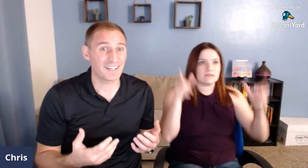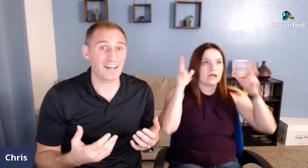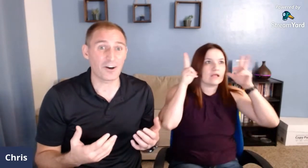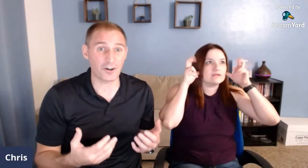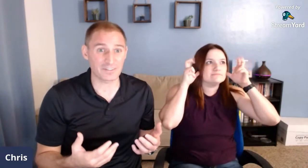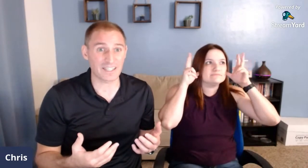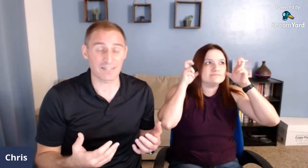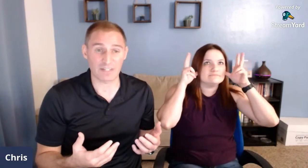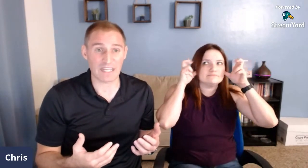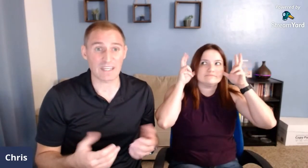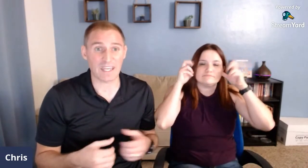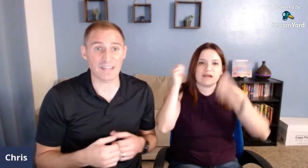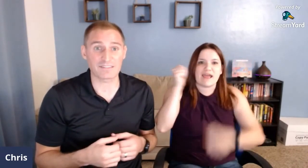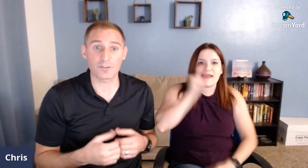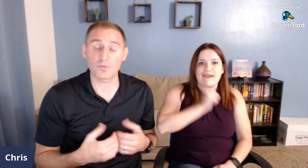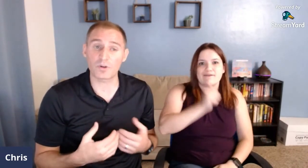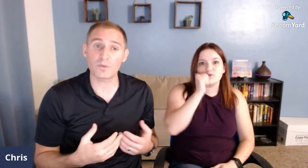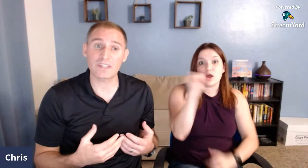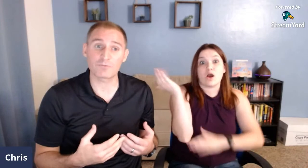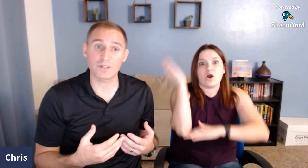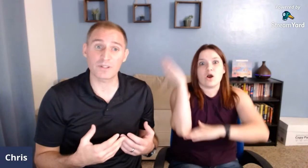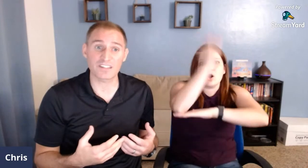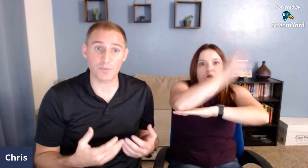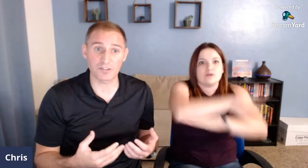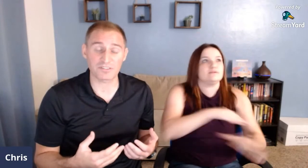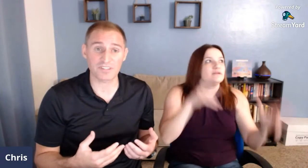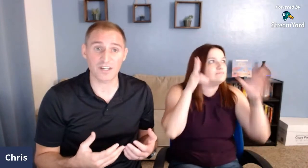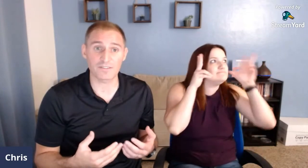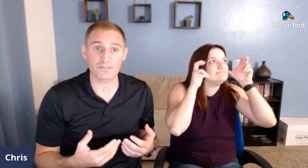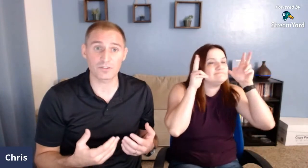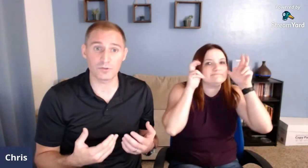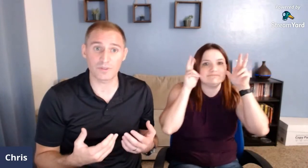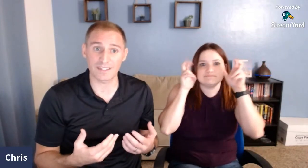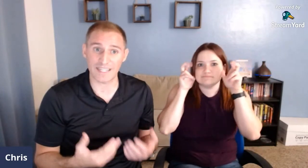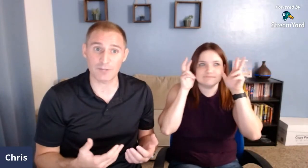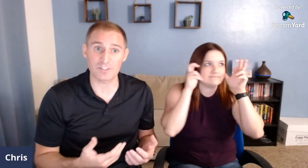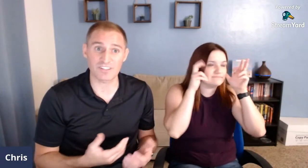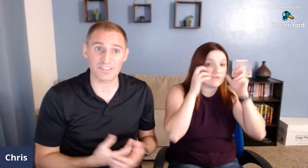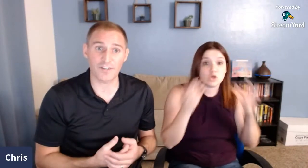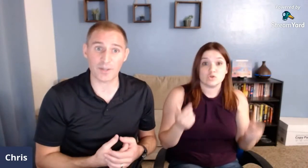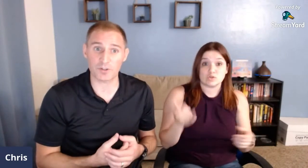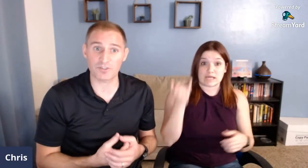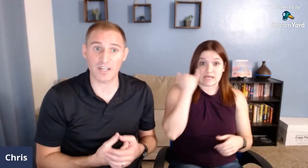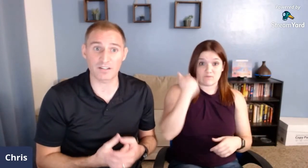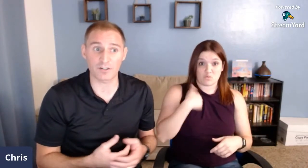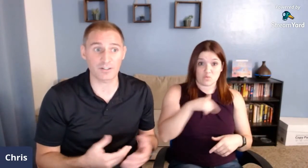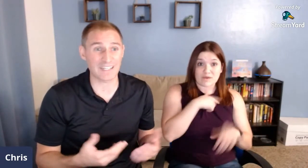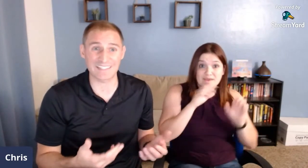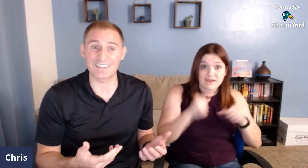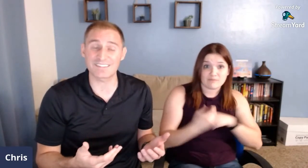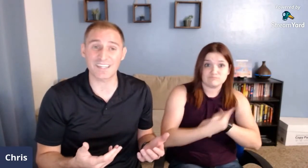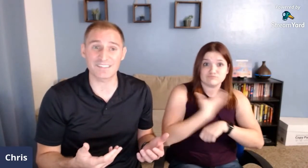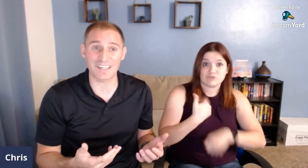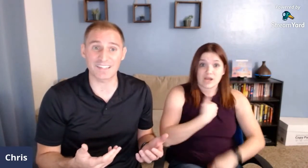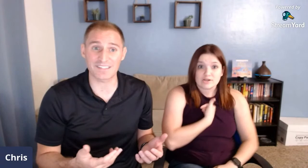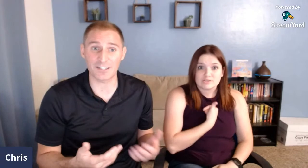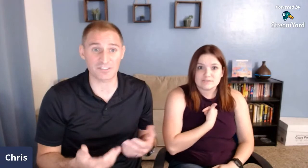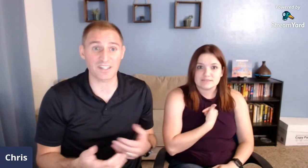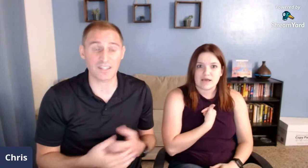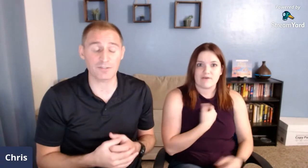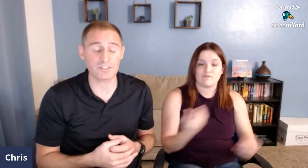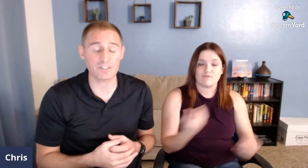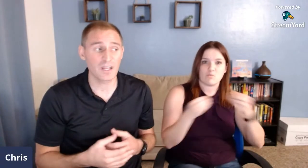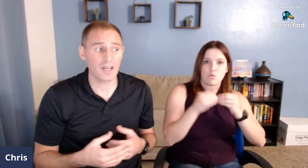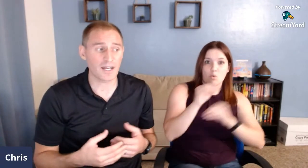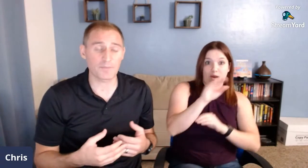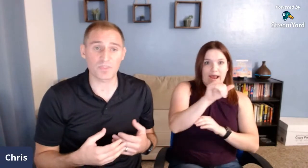it all day, every day. And so the more we can really expose ourselves to the language itself that we're trying to learn, and in this case, ASL or